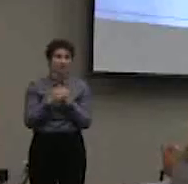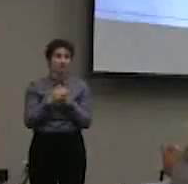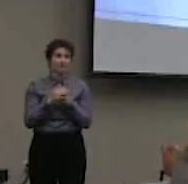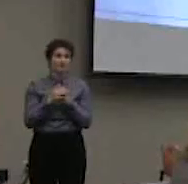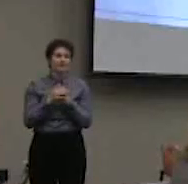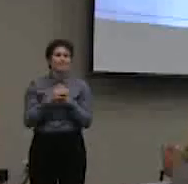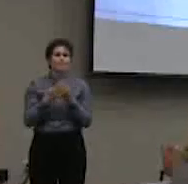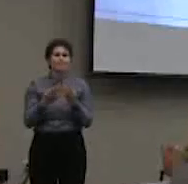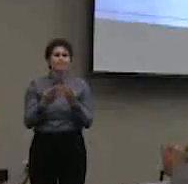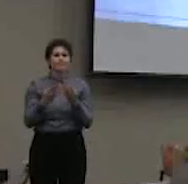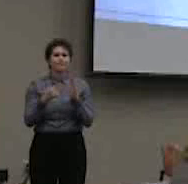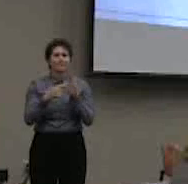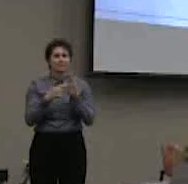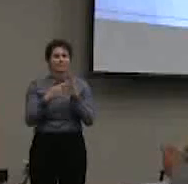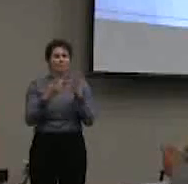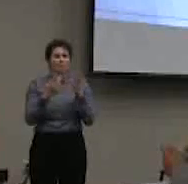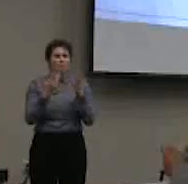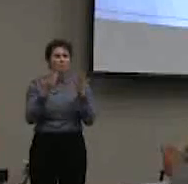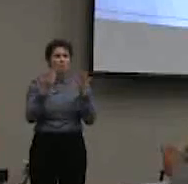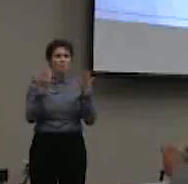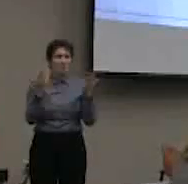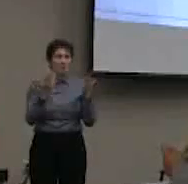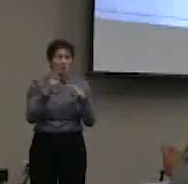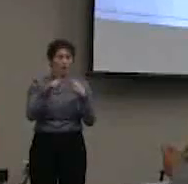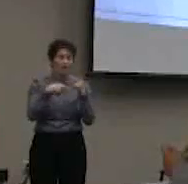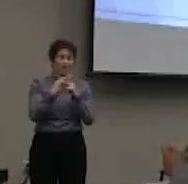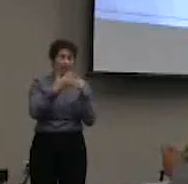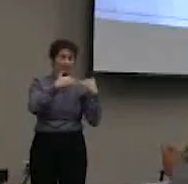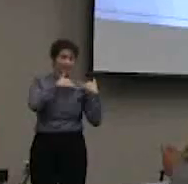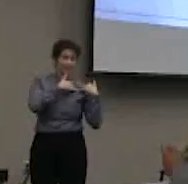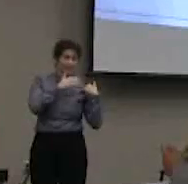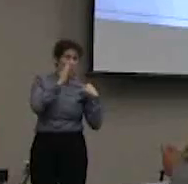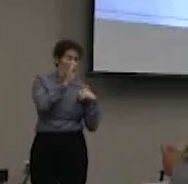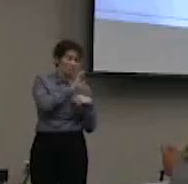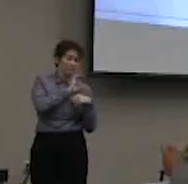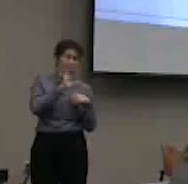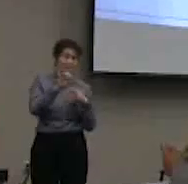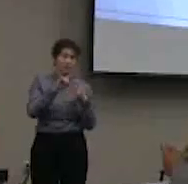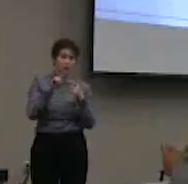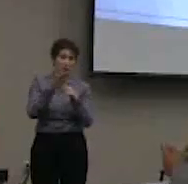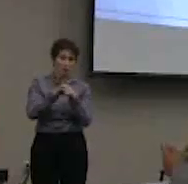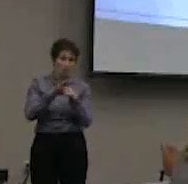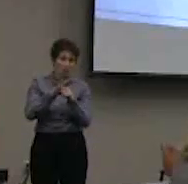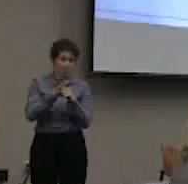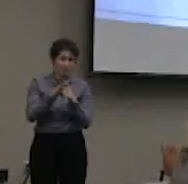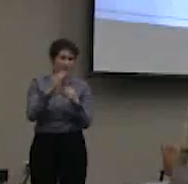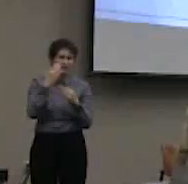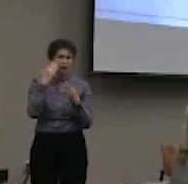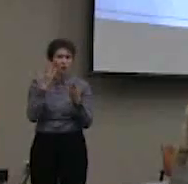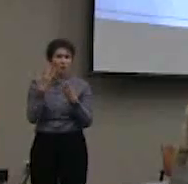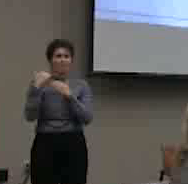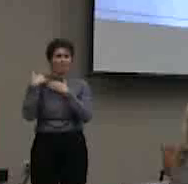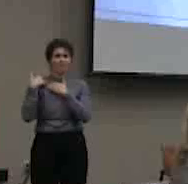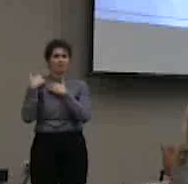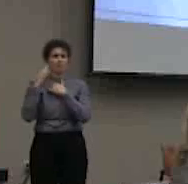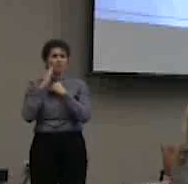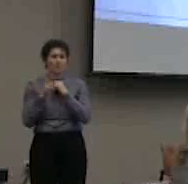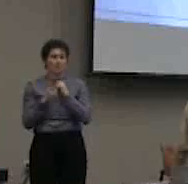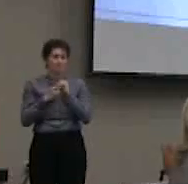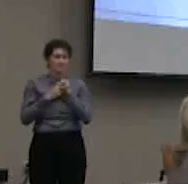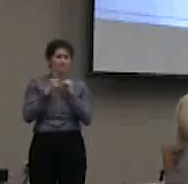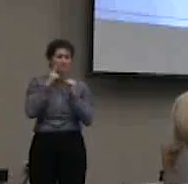responsibilities are we going to give to the locals, and what responsibilities are we going to keep at the state? And